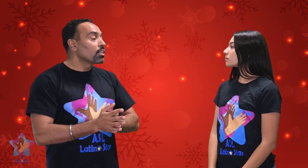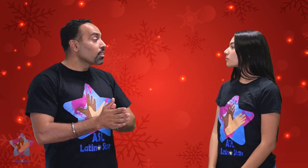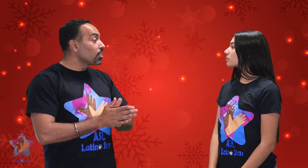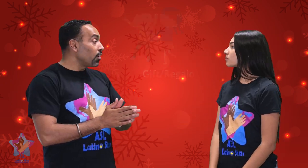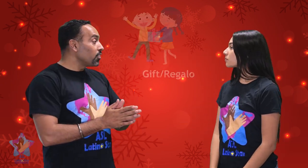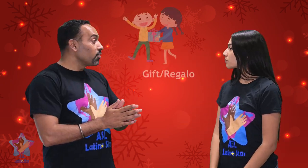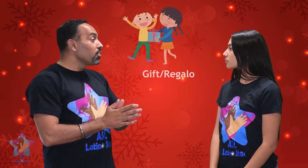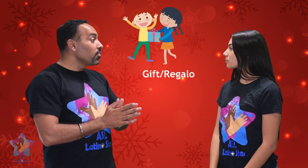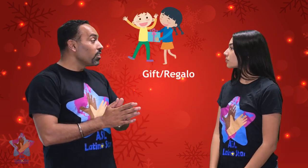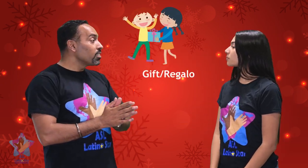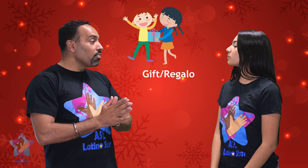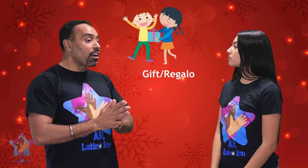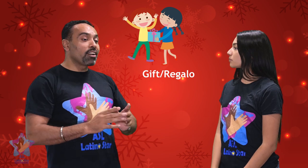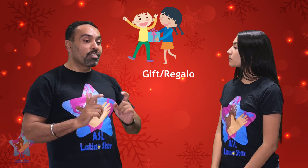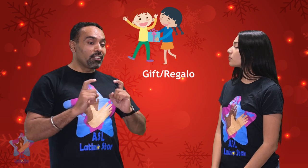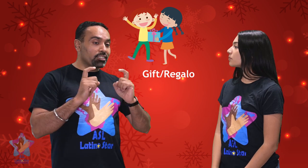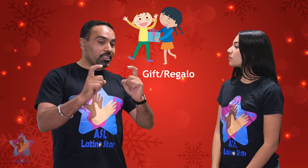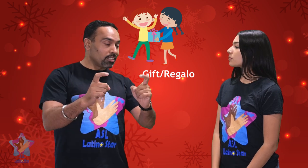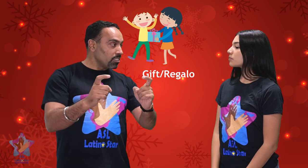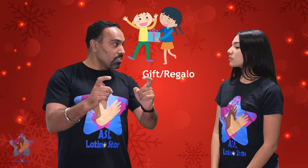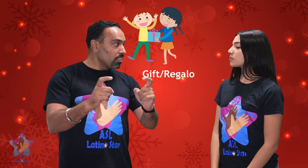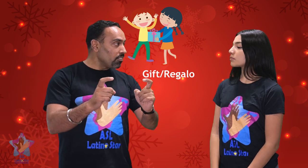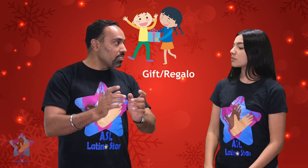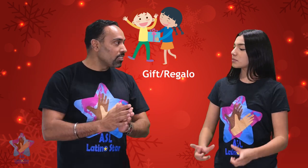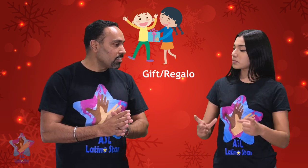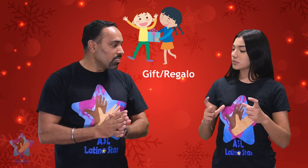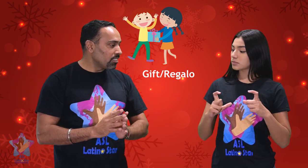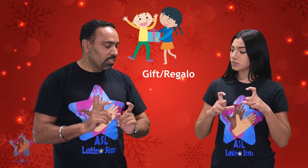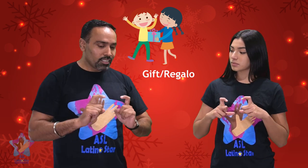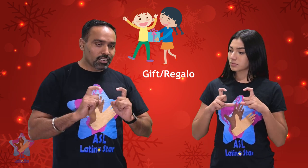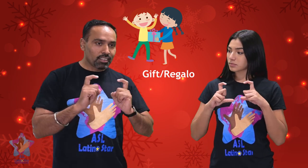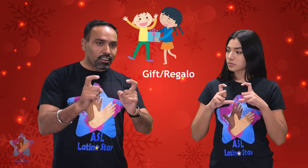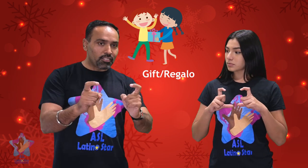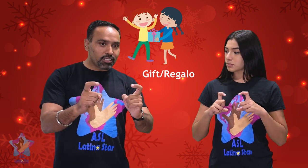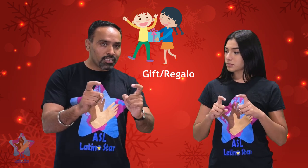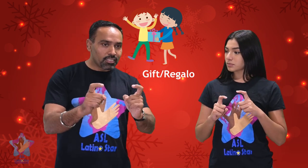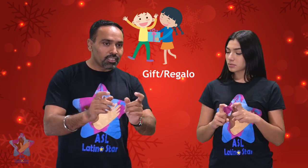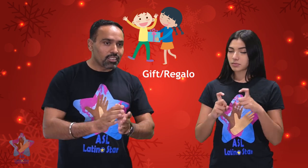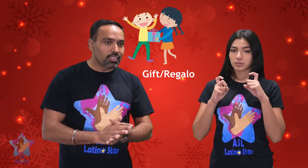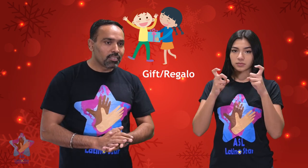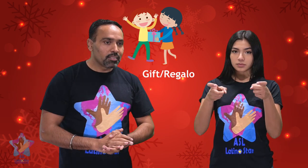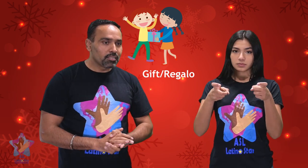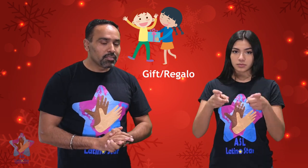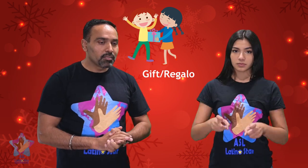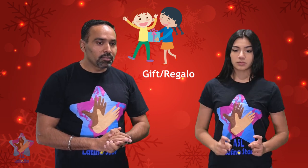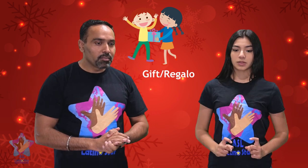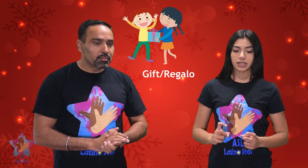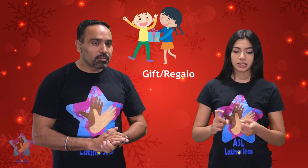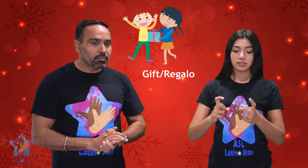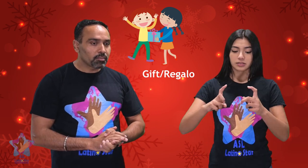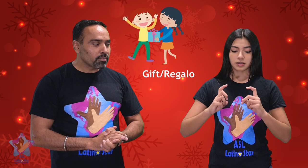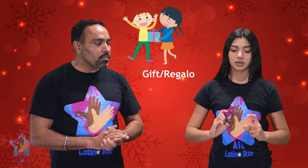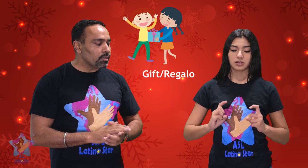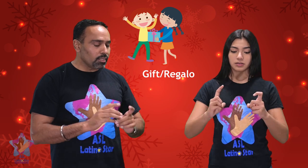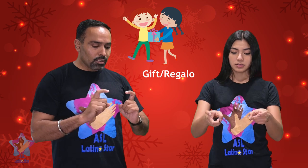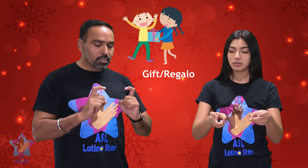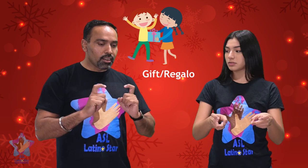Gifts. We receive a lot of gifts. This is gift. Gifts. Like this? Yeah.